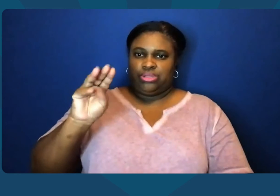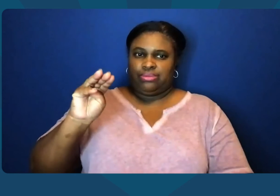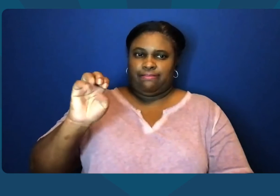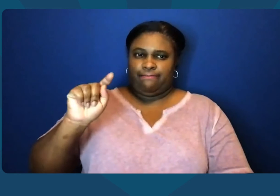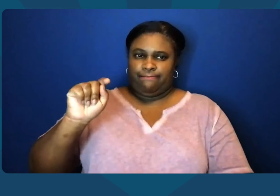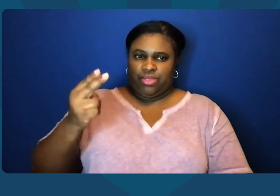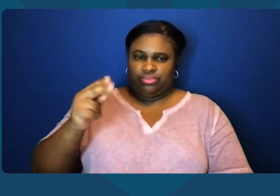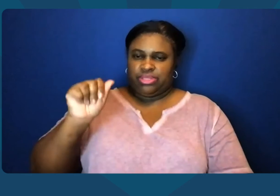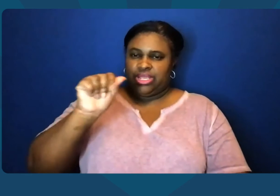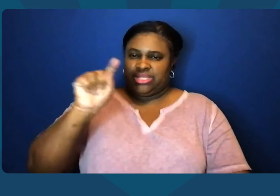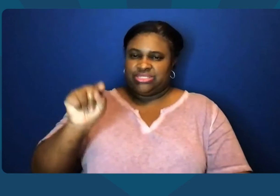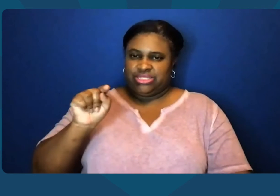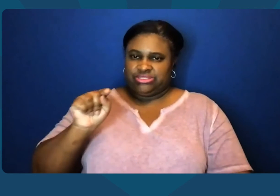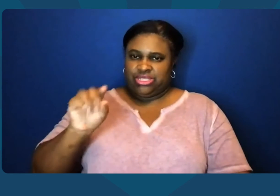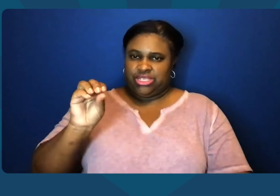www.justinwilmothaz.com.